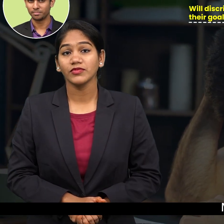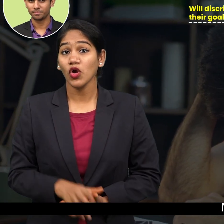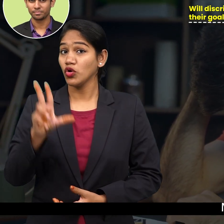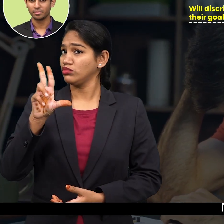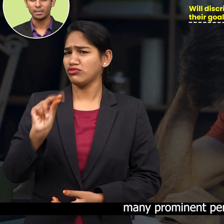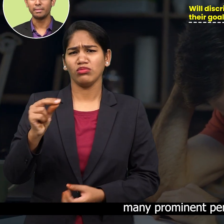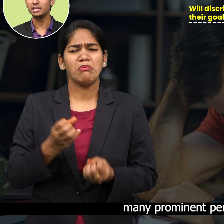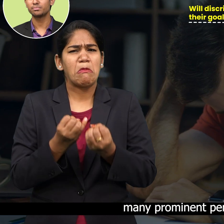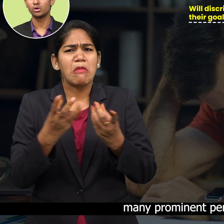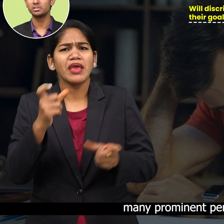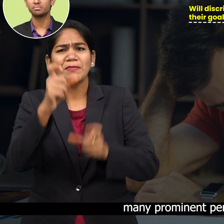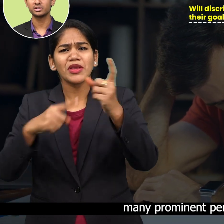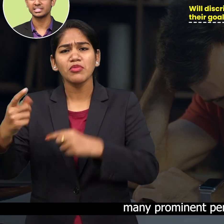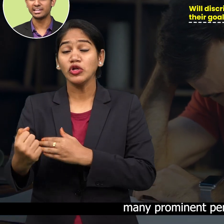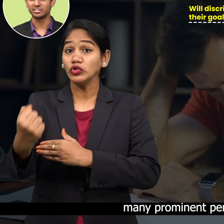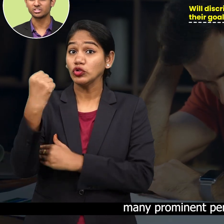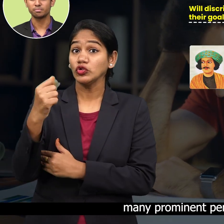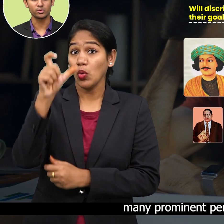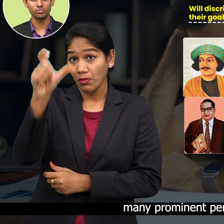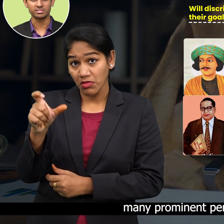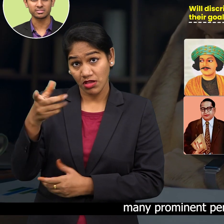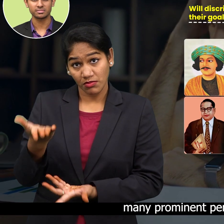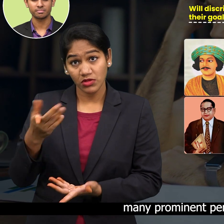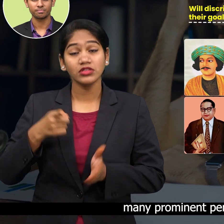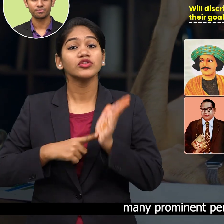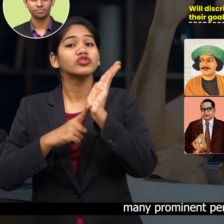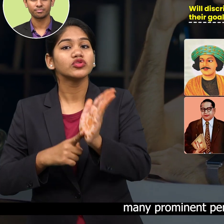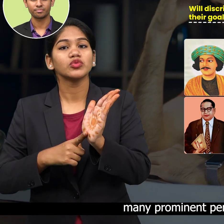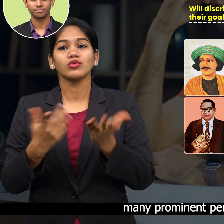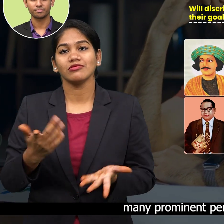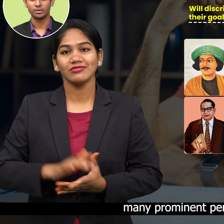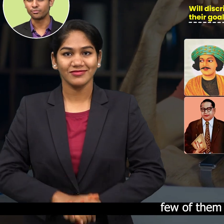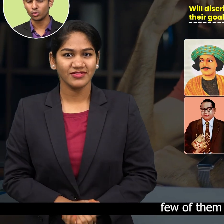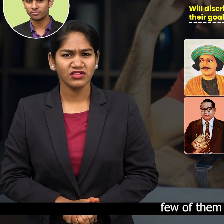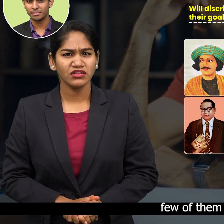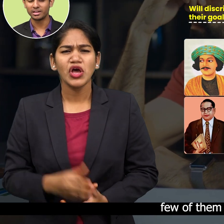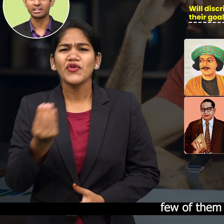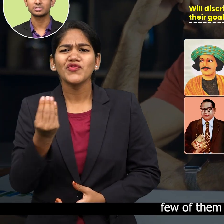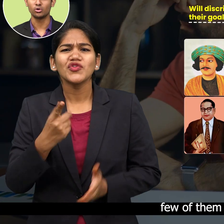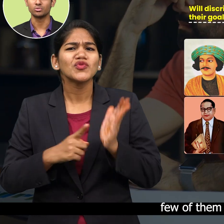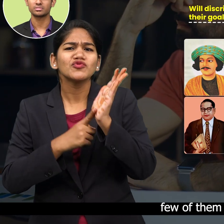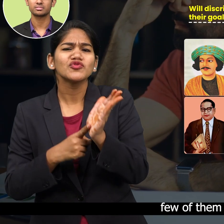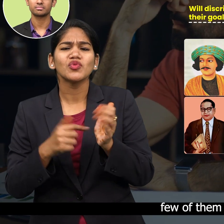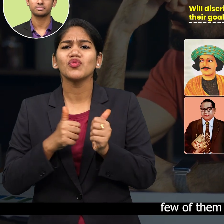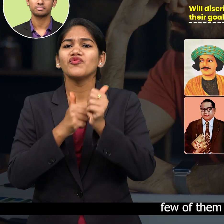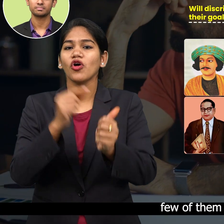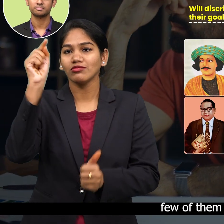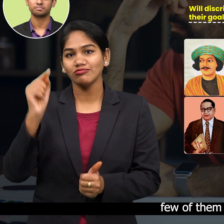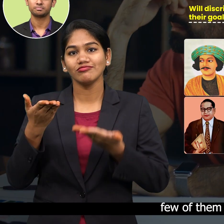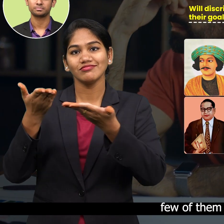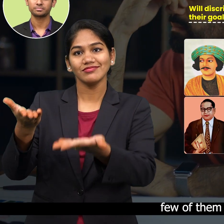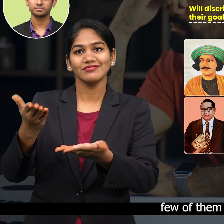No. Many prominent personalities prove this. Few of them are as follows.